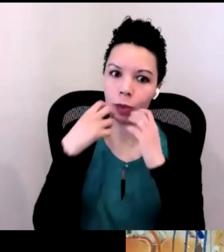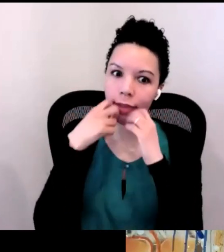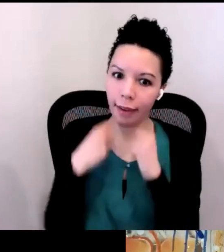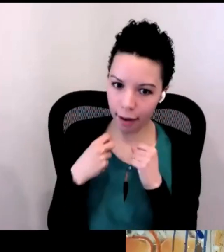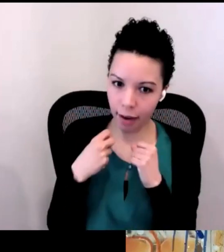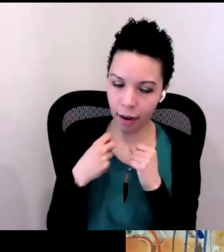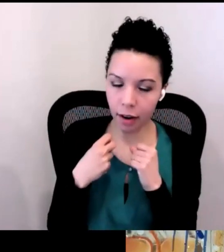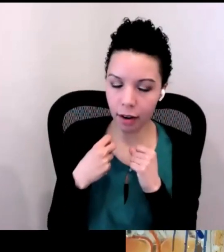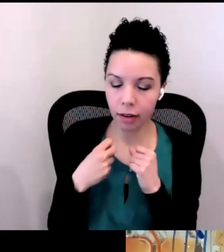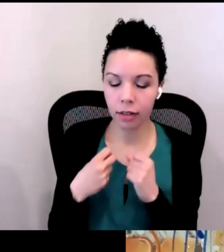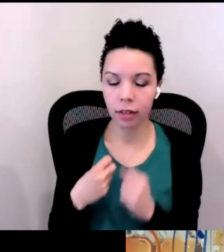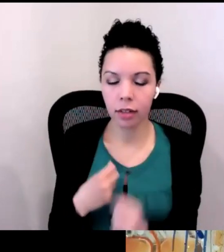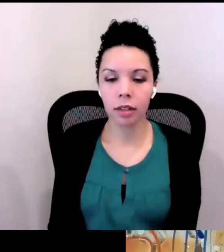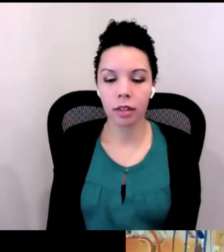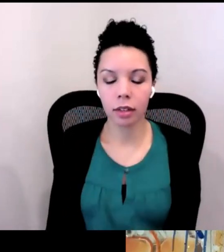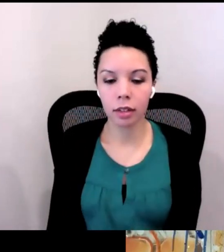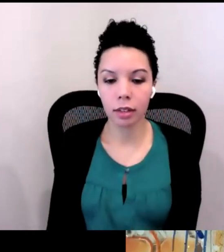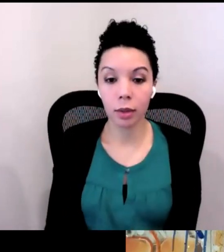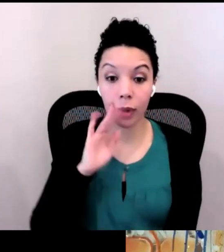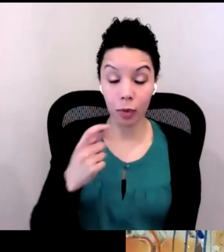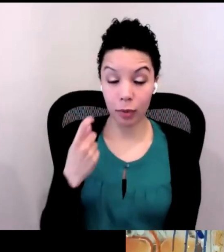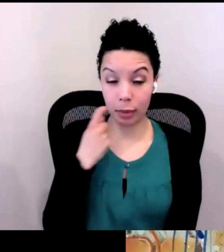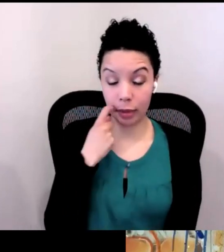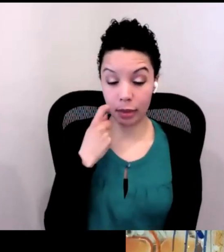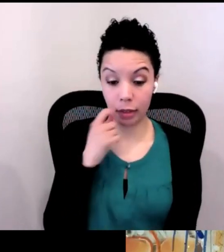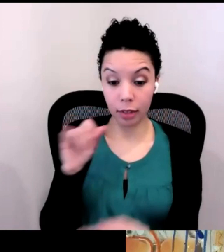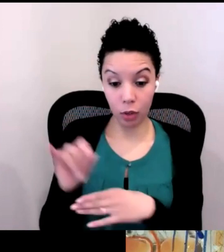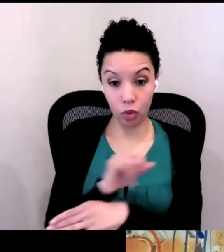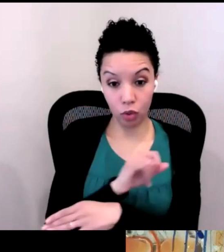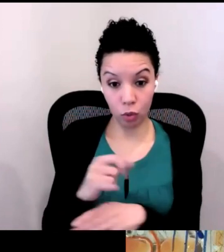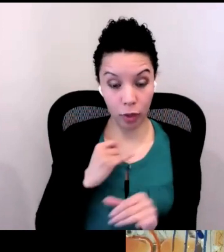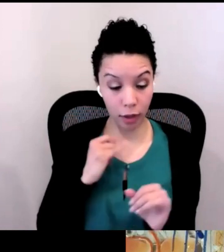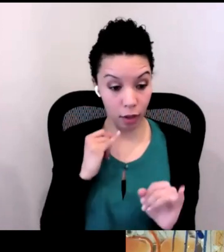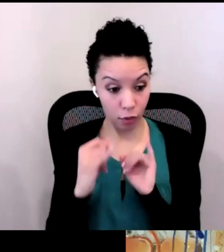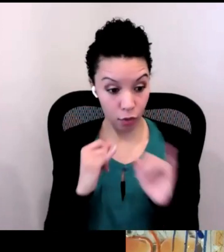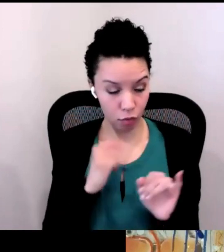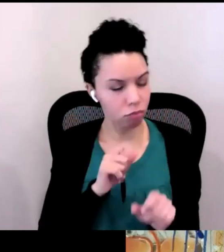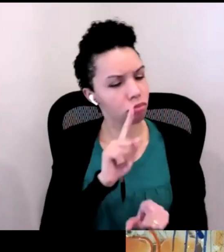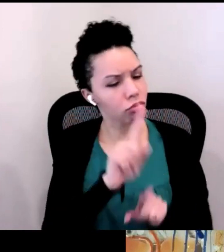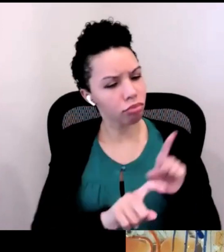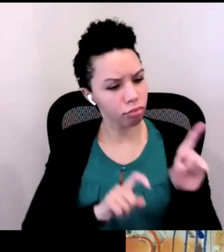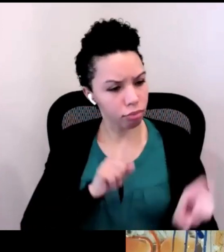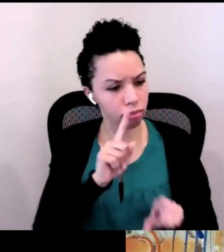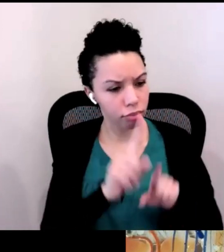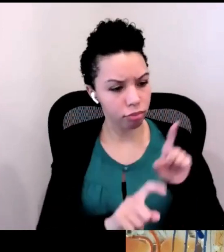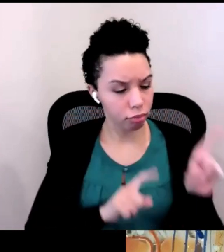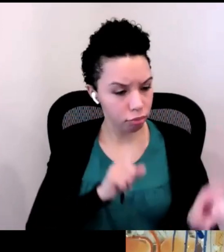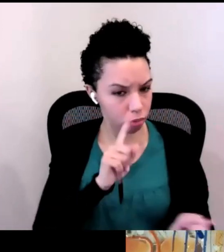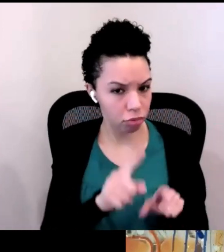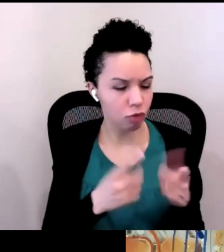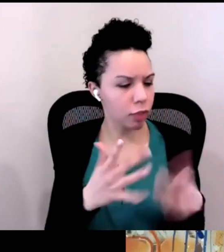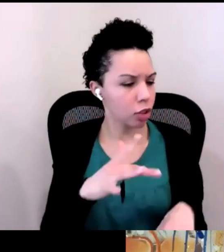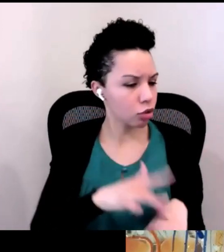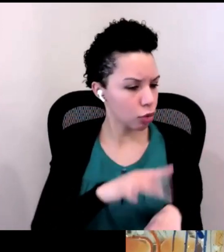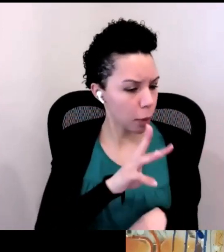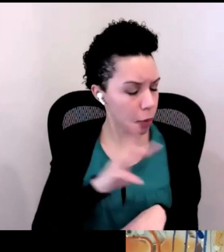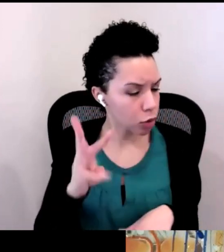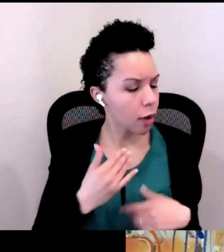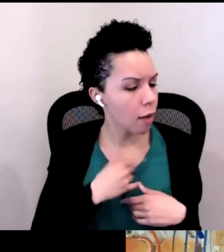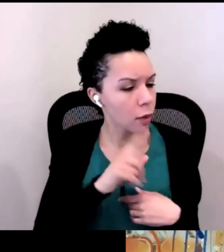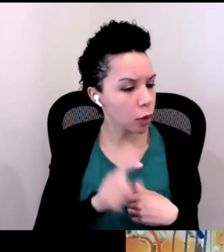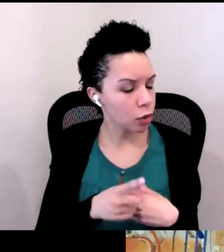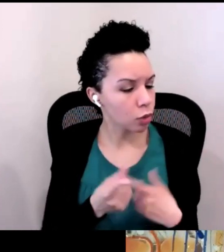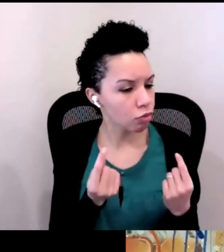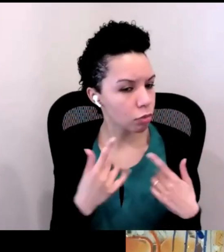We recently just interviewed an intern who we started asking questions. You've been to our website. What questions do you have for